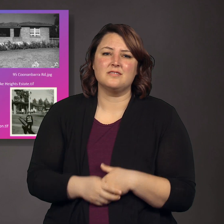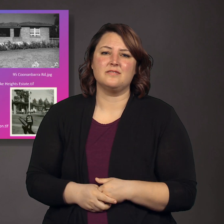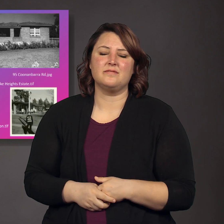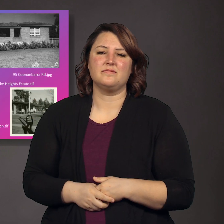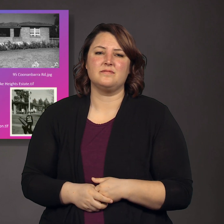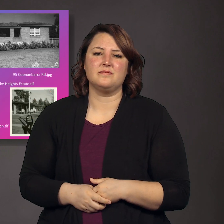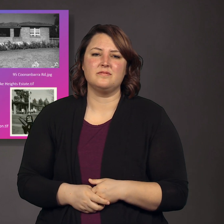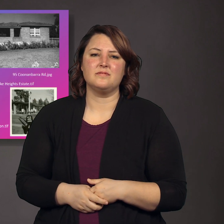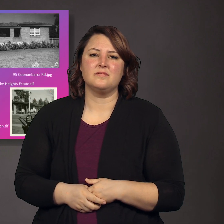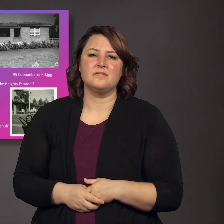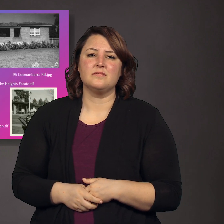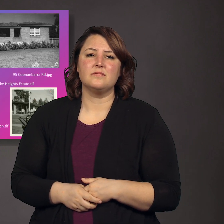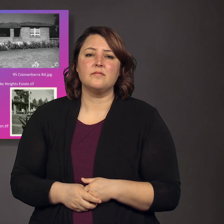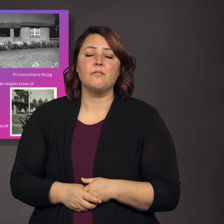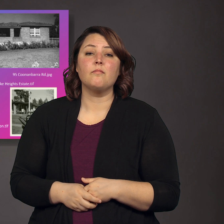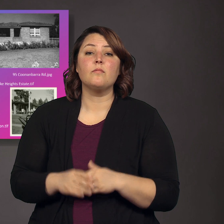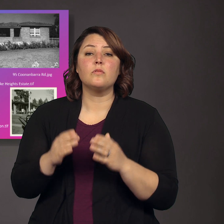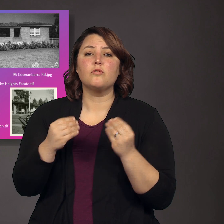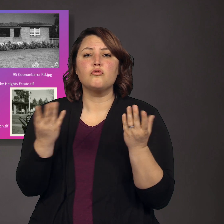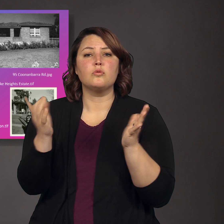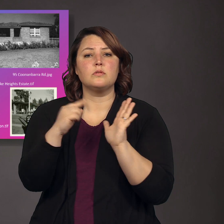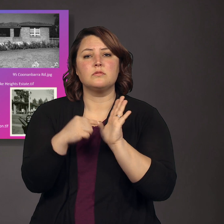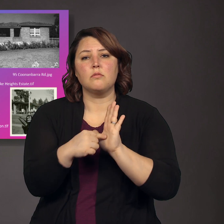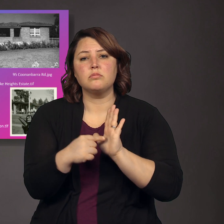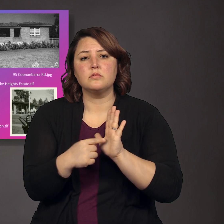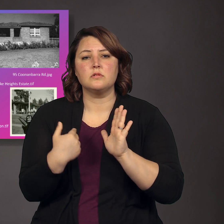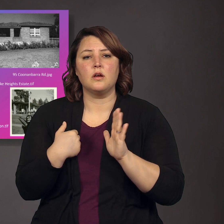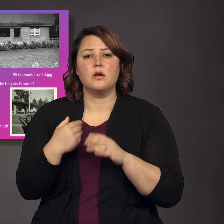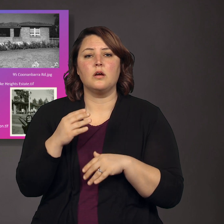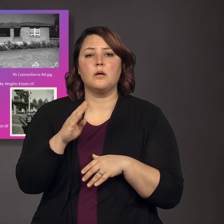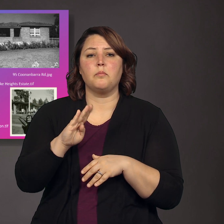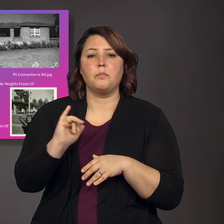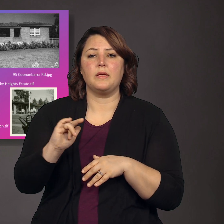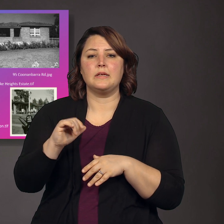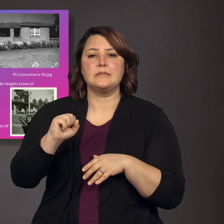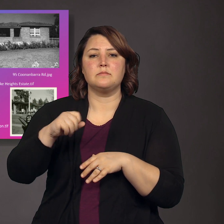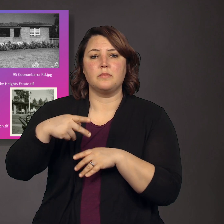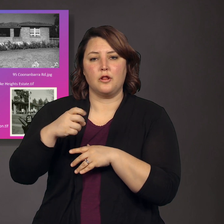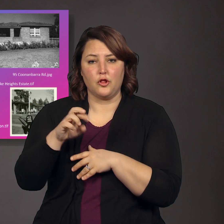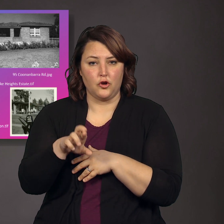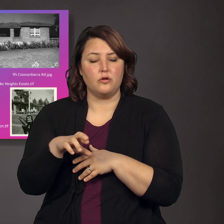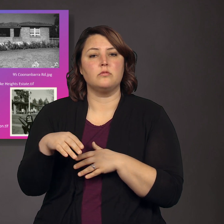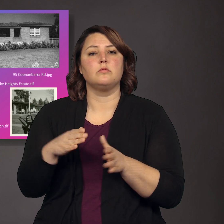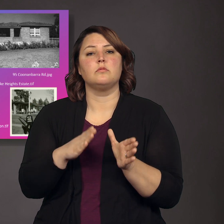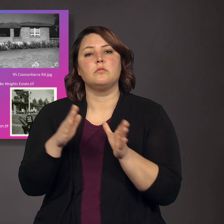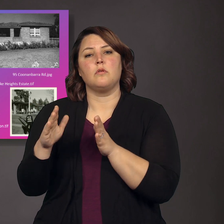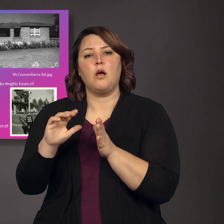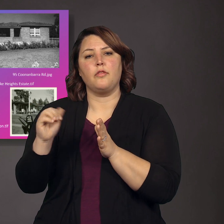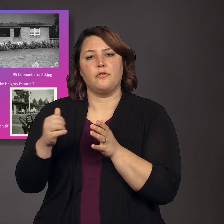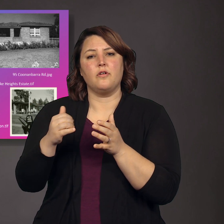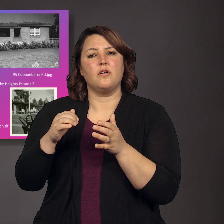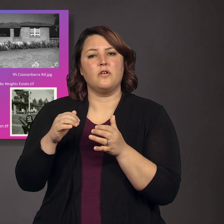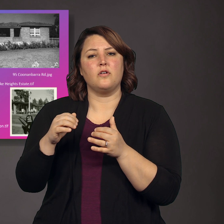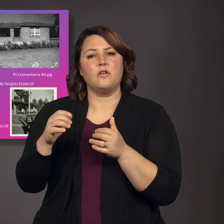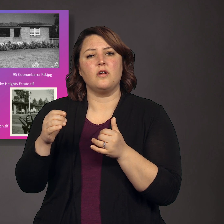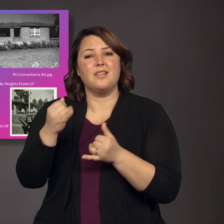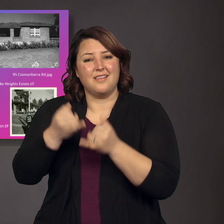Here we have a few examples. I've got one that's called Bill Spiller. I've got another where I've got the surname first, Brockbank, William Lake